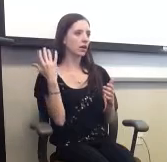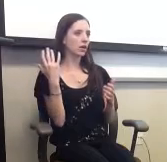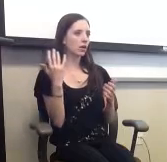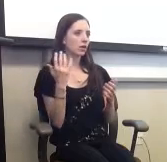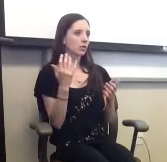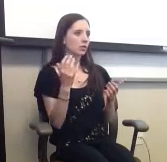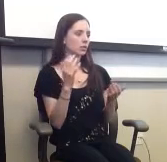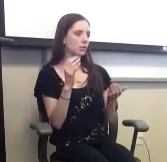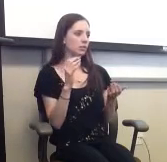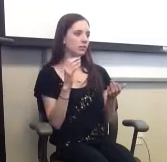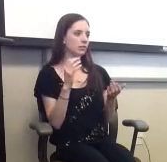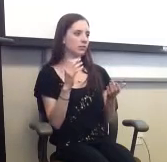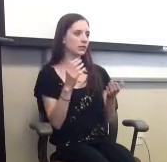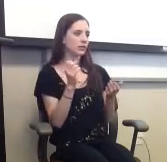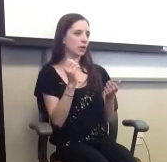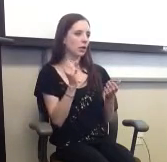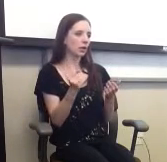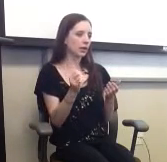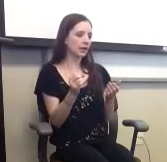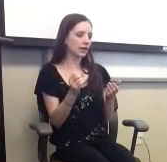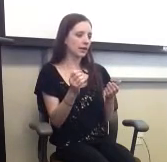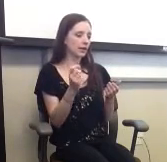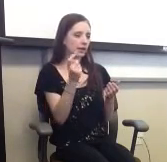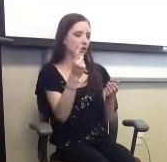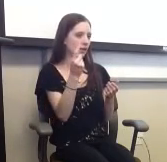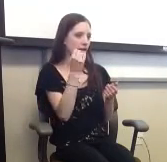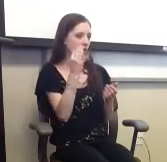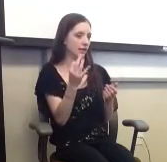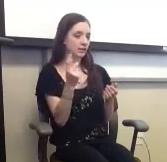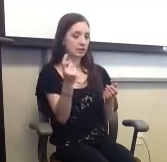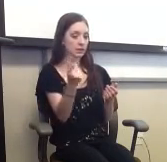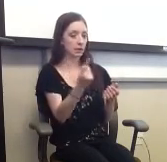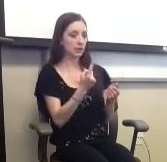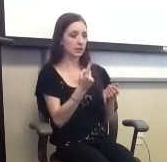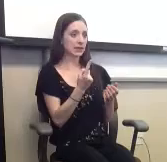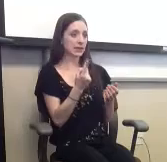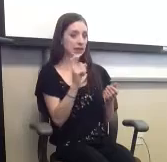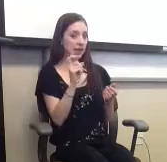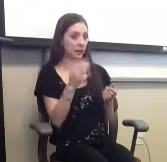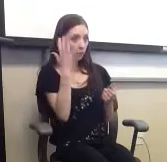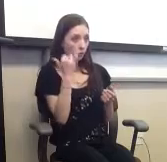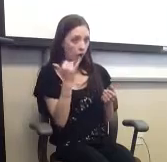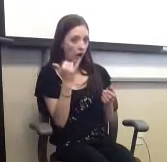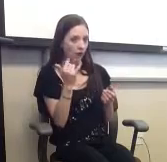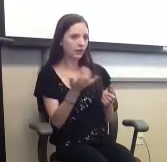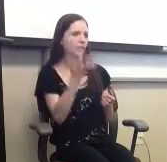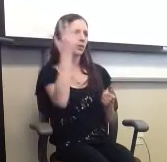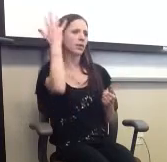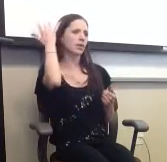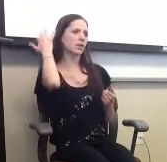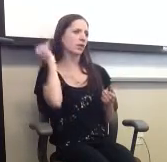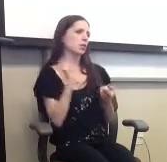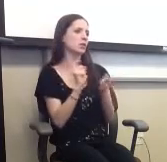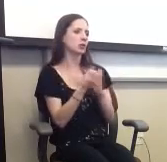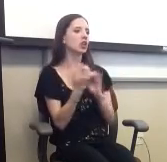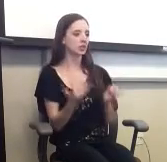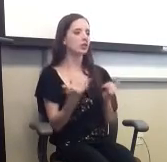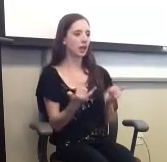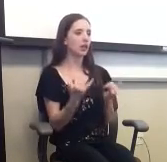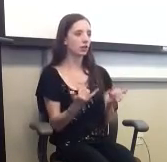it. Is it okay to remove that, like, if I'm reviewing a file for closure, can I take it out and shred it? Or do you